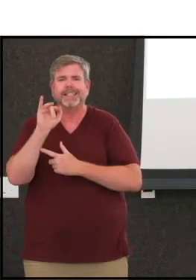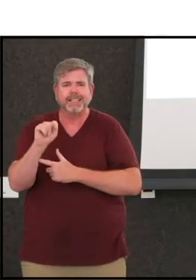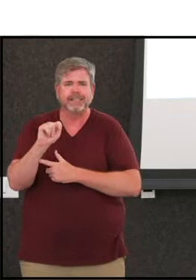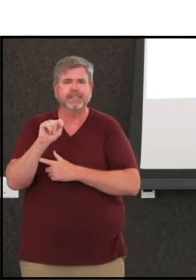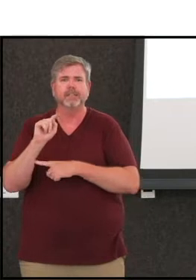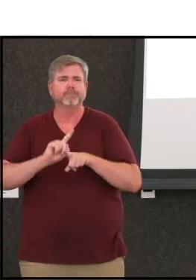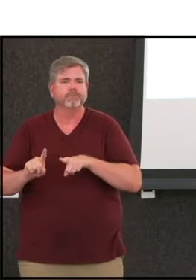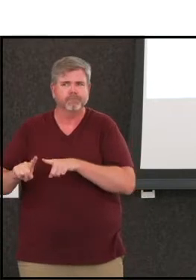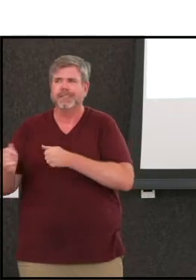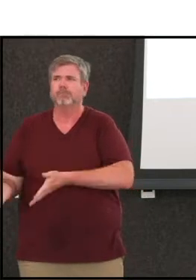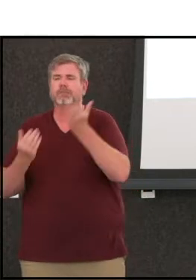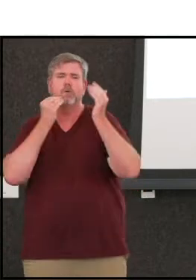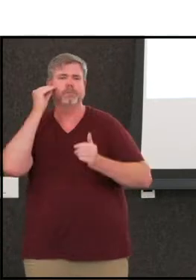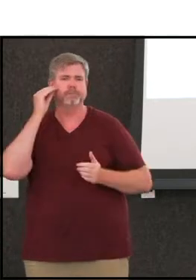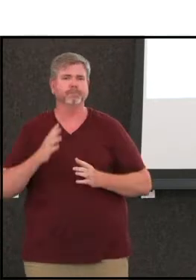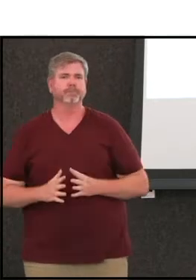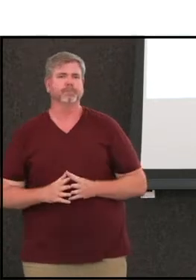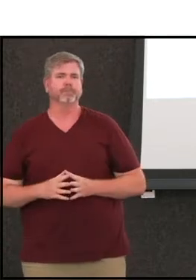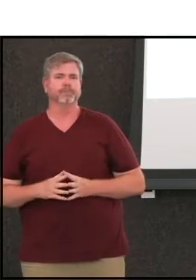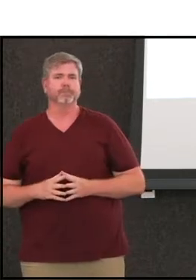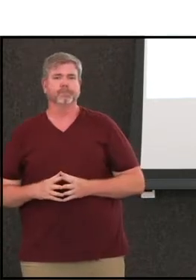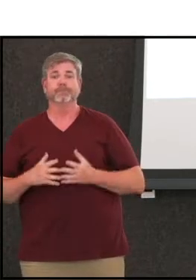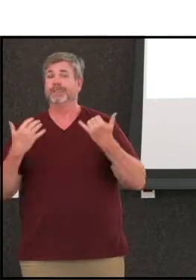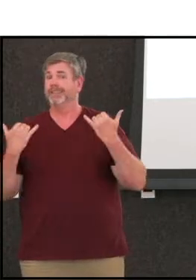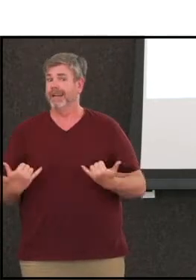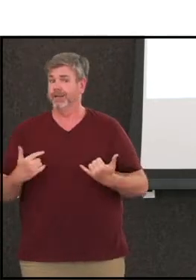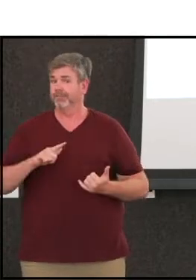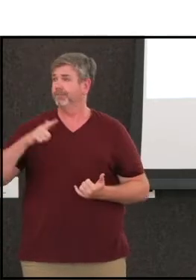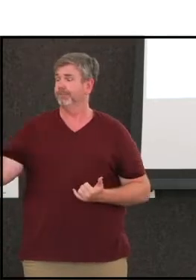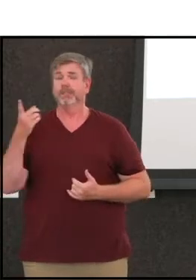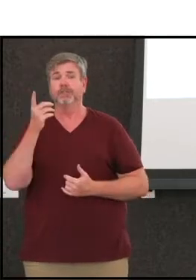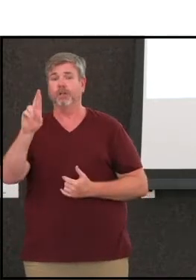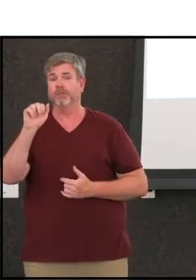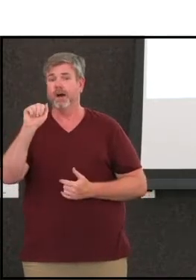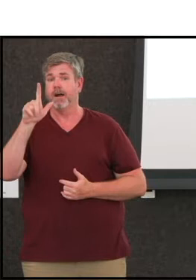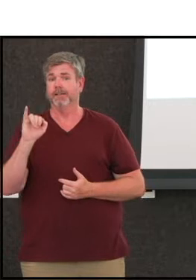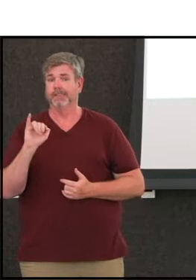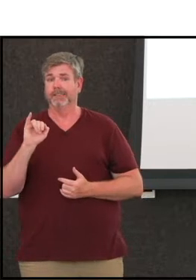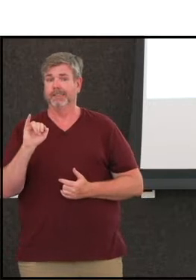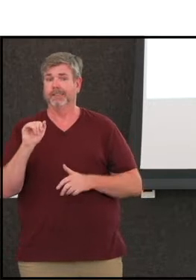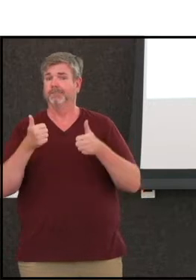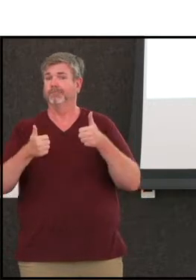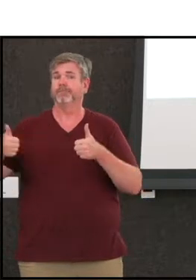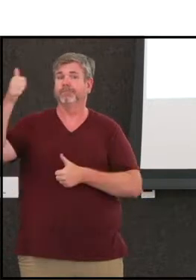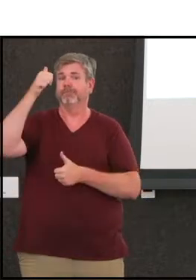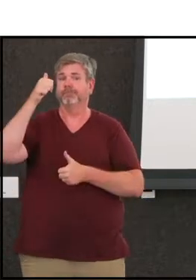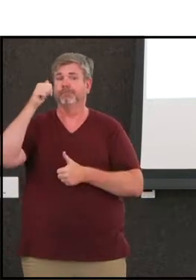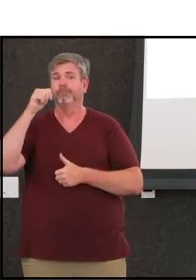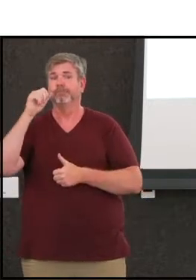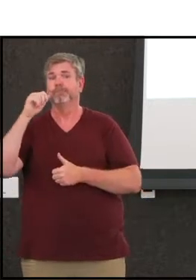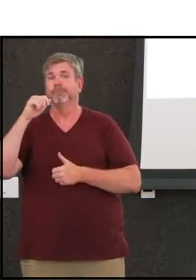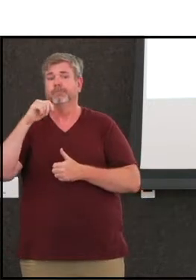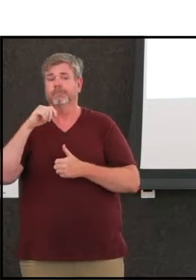Okay, so I'm going to pass it on to Dr. Ali Al-Quraishi, who is our Chief of Substance Use. He's going to talk more about mental